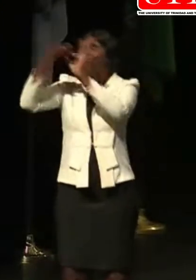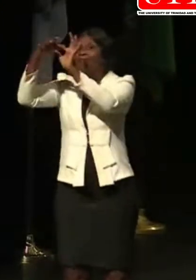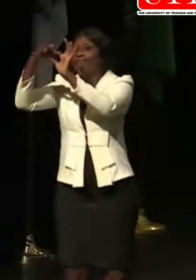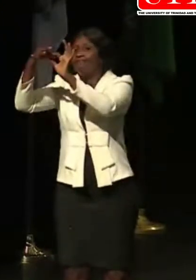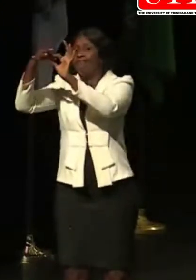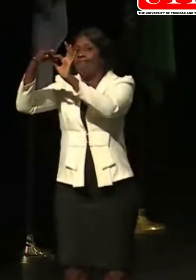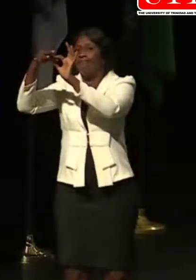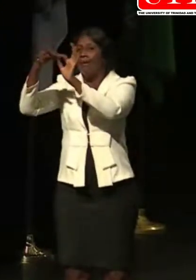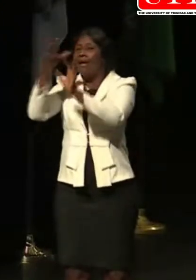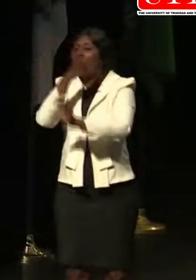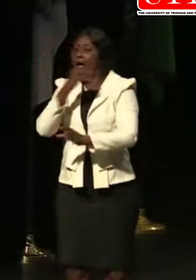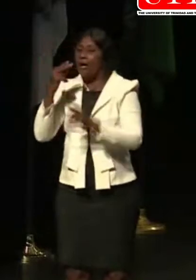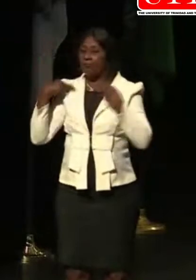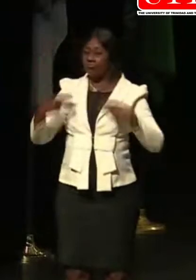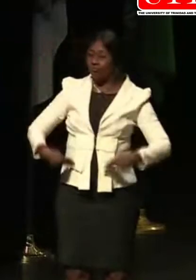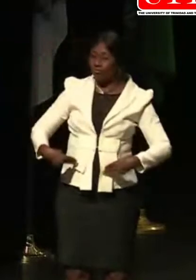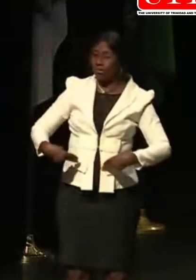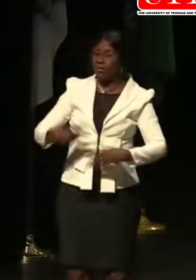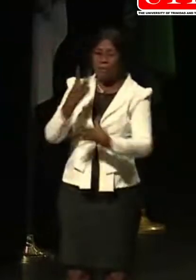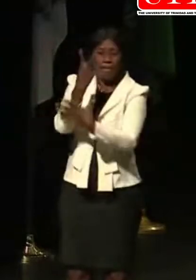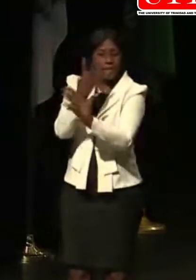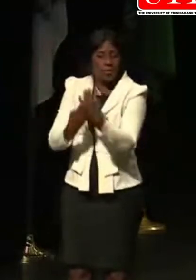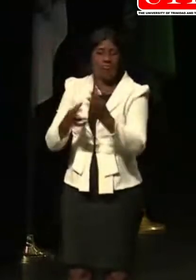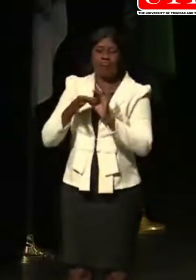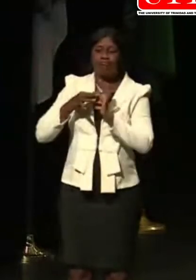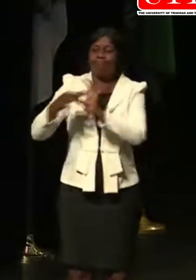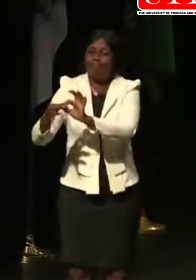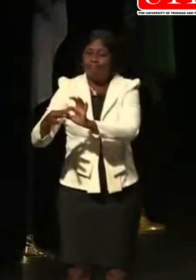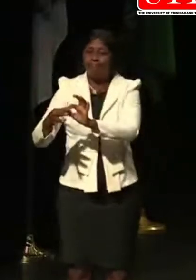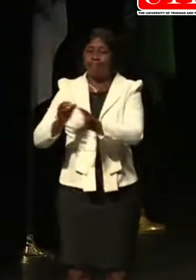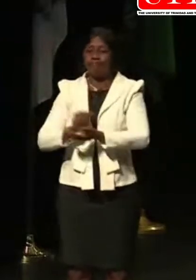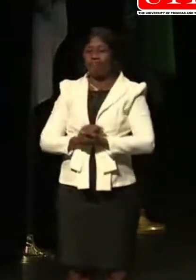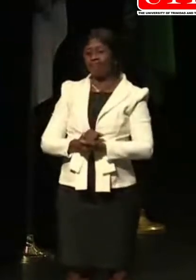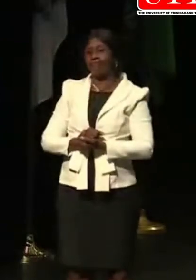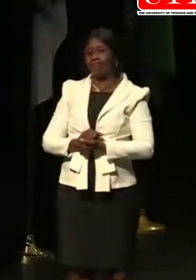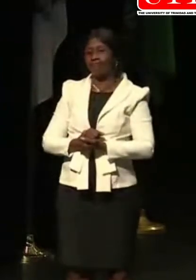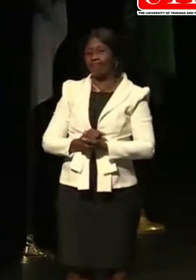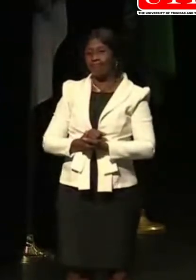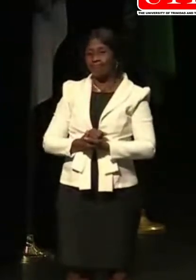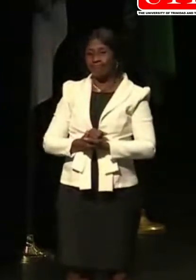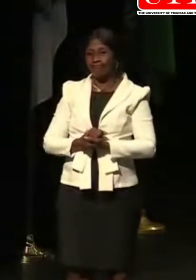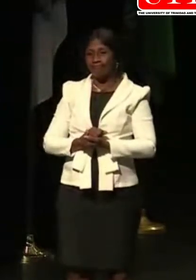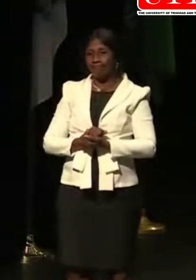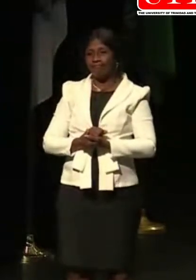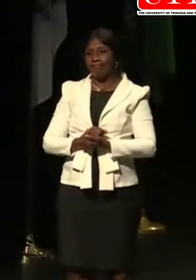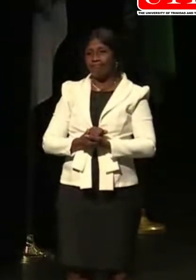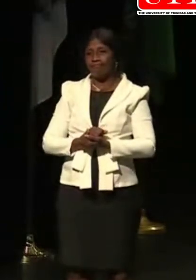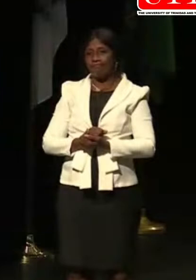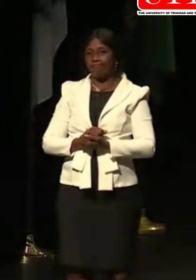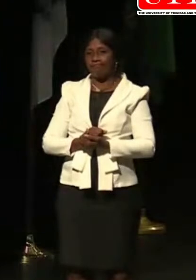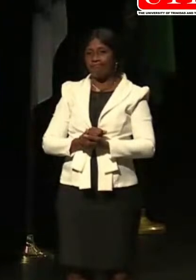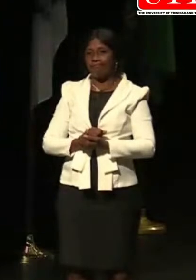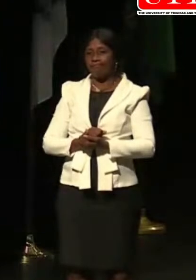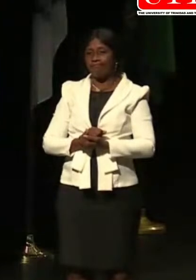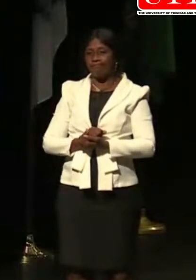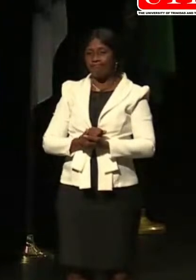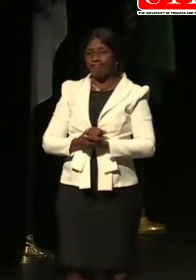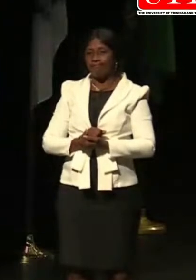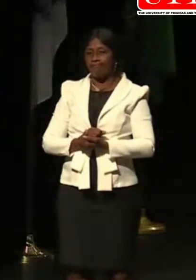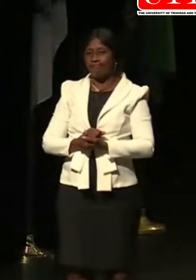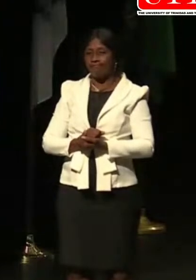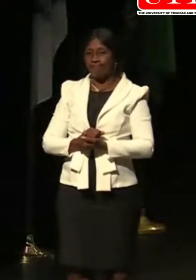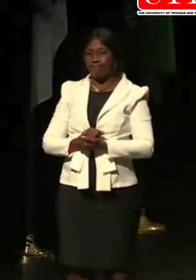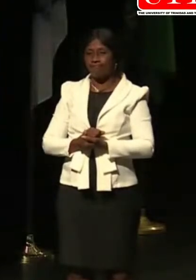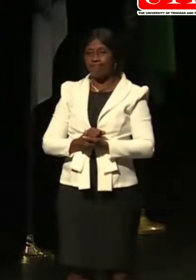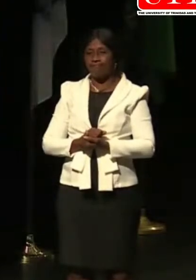of humanity. And that's whether we talk of Hinduism, Islam, or Christianity as the major religions in our